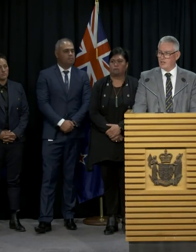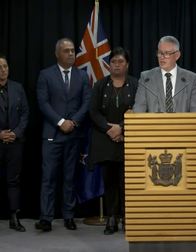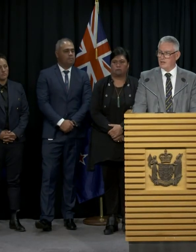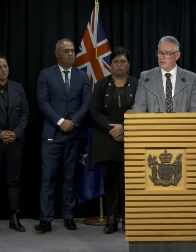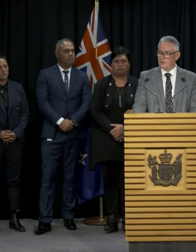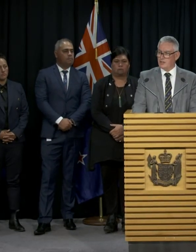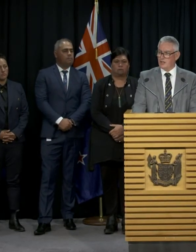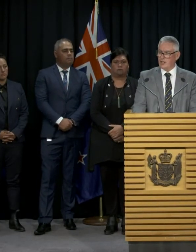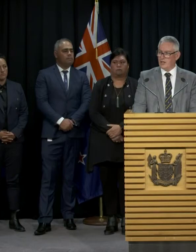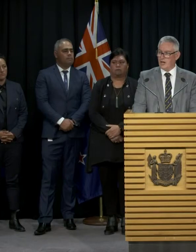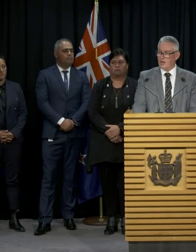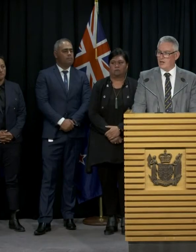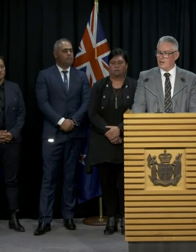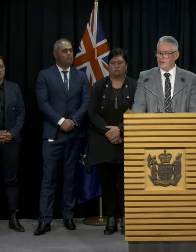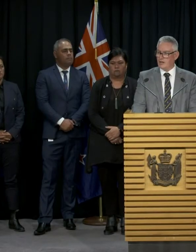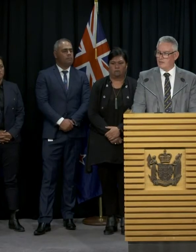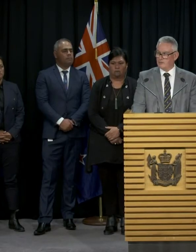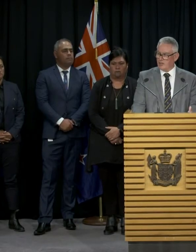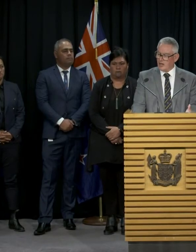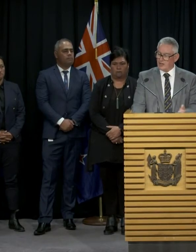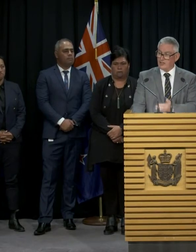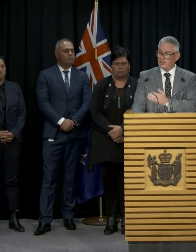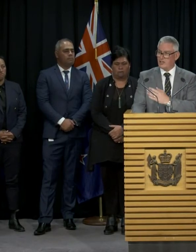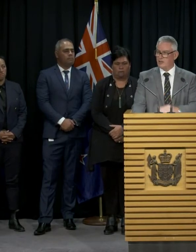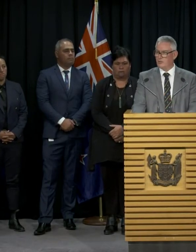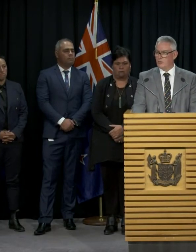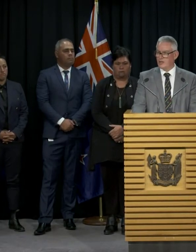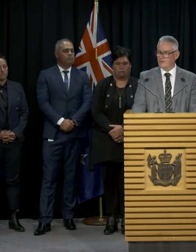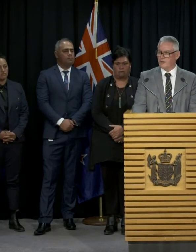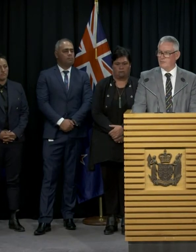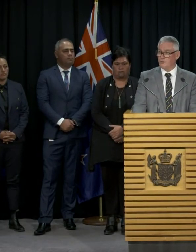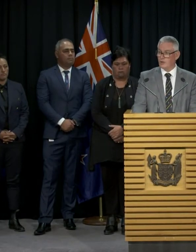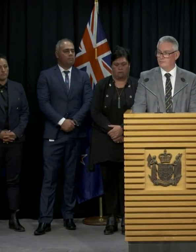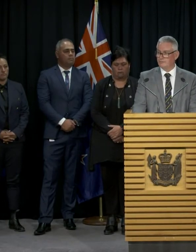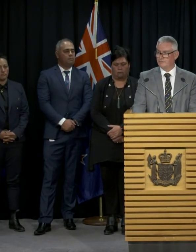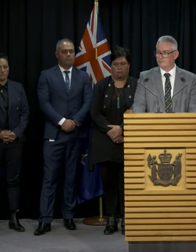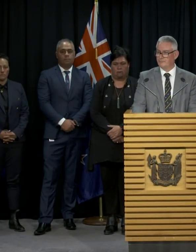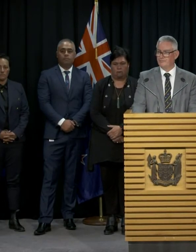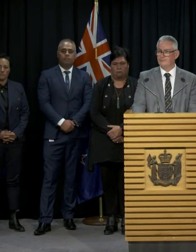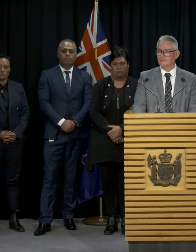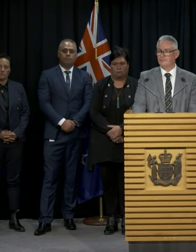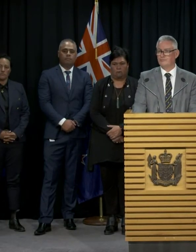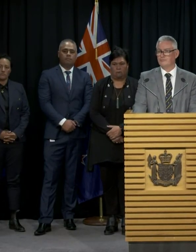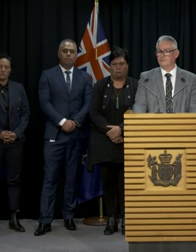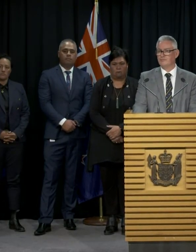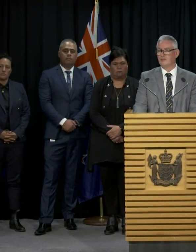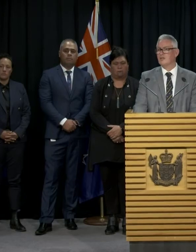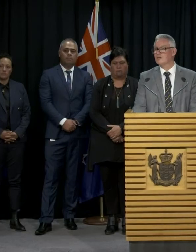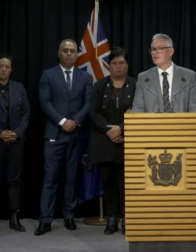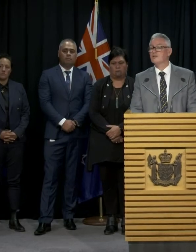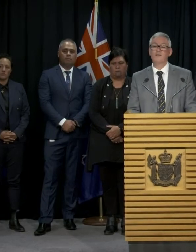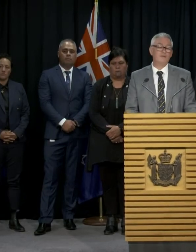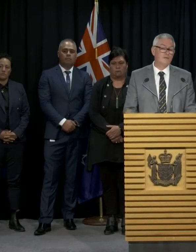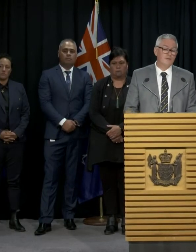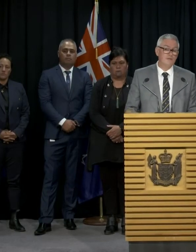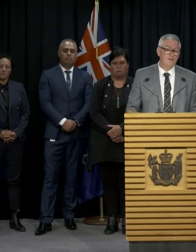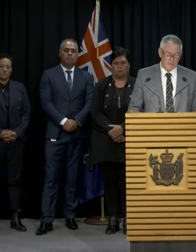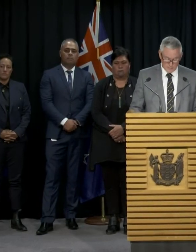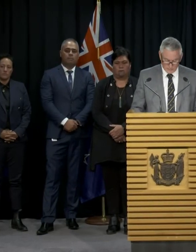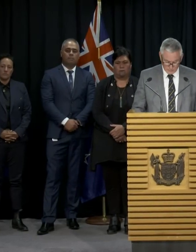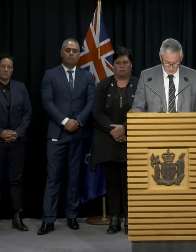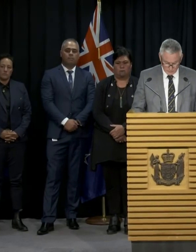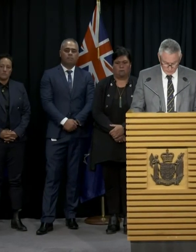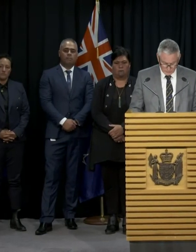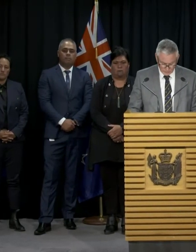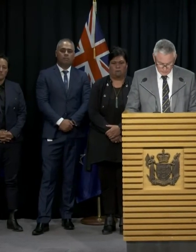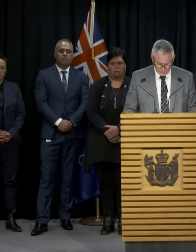Māori, kia hanga tētahi huarahi whakamua. Assessment of Oranga Tamariki. What is your